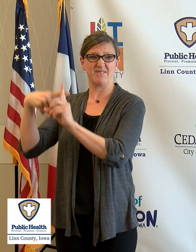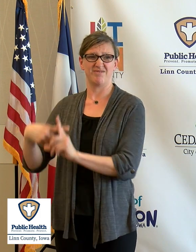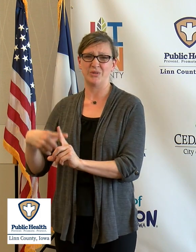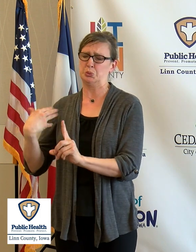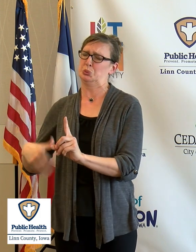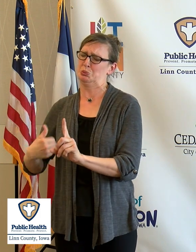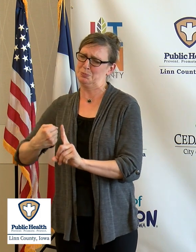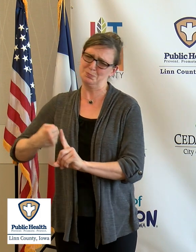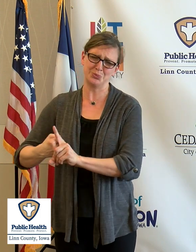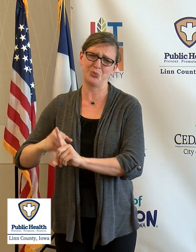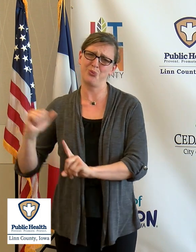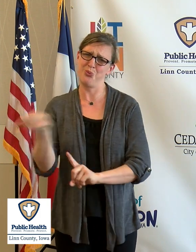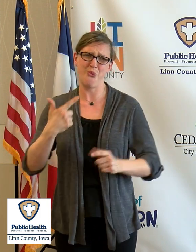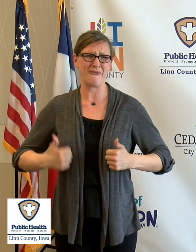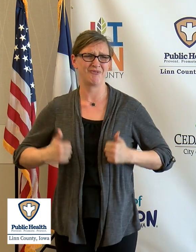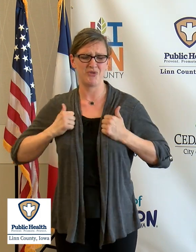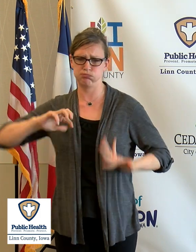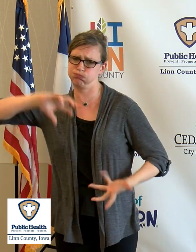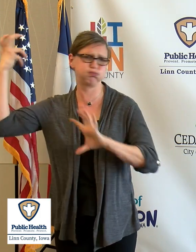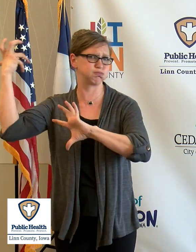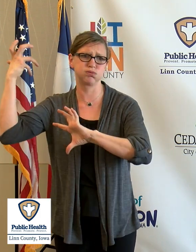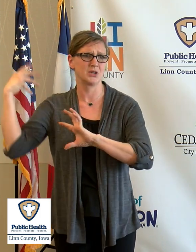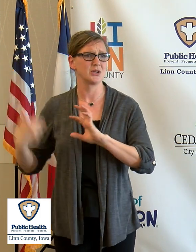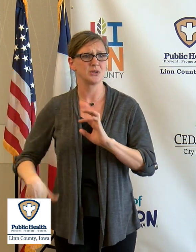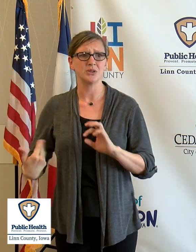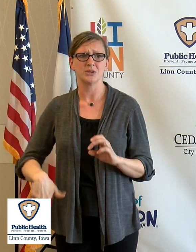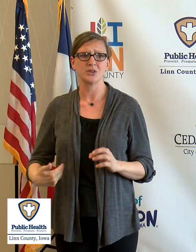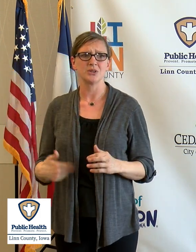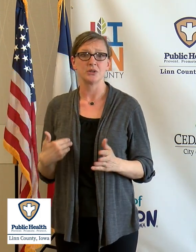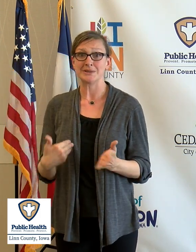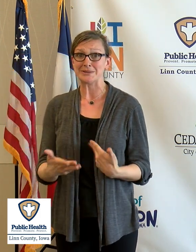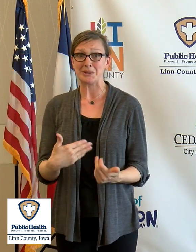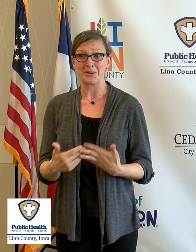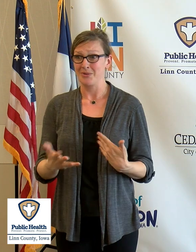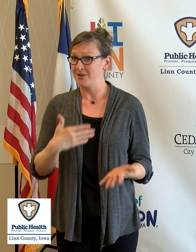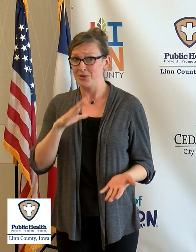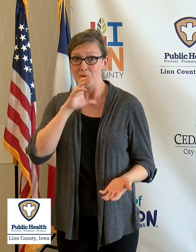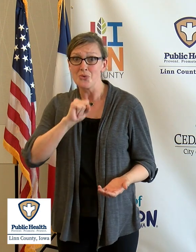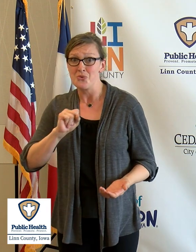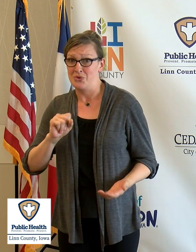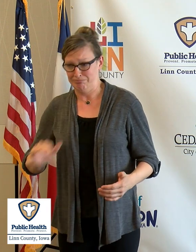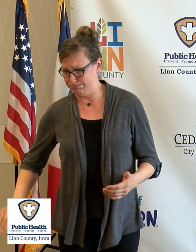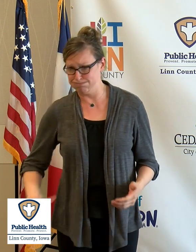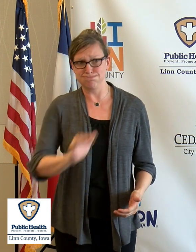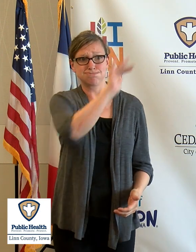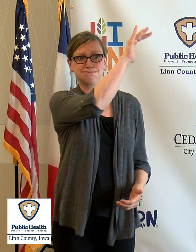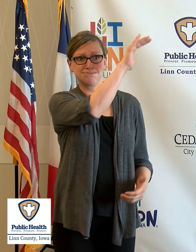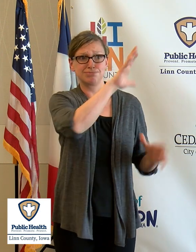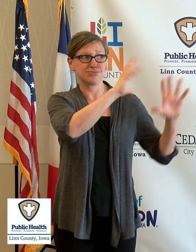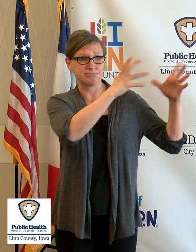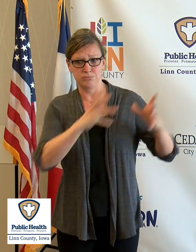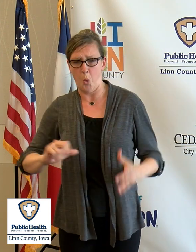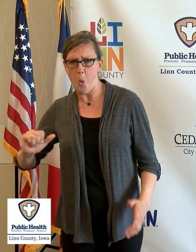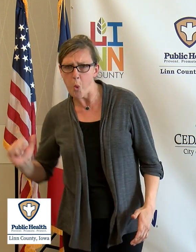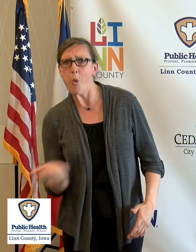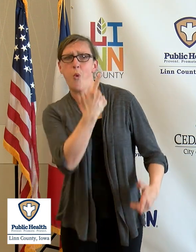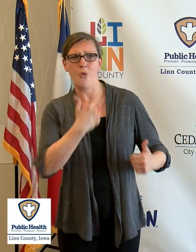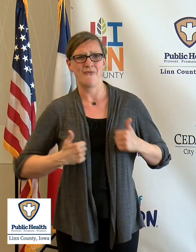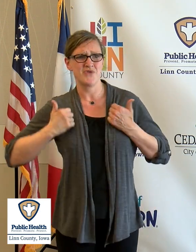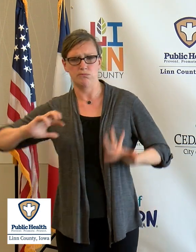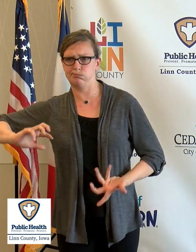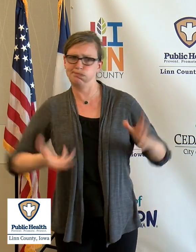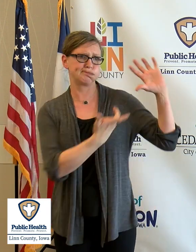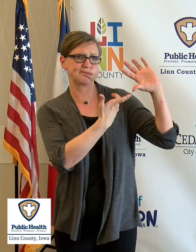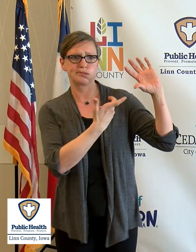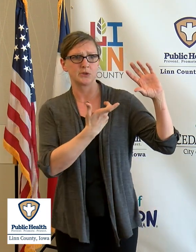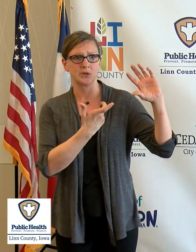is no generational divide with this virus. The next chart I'll reference clearly shows that while the death rate may be